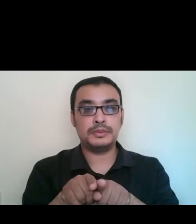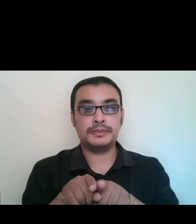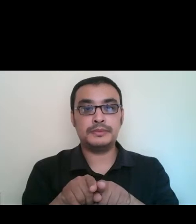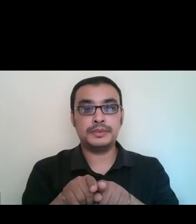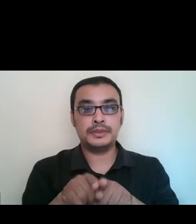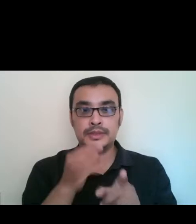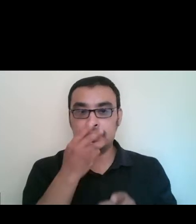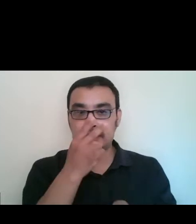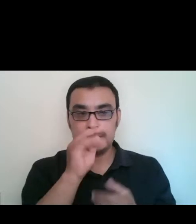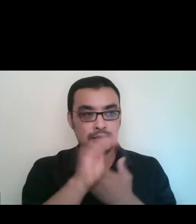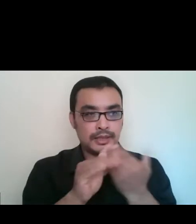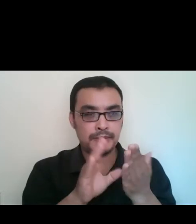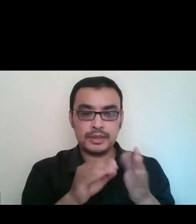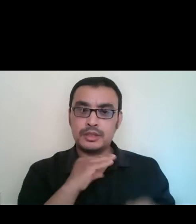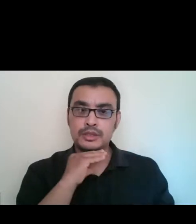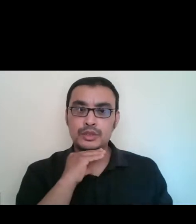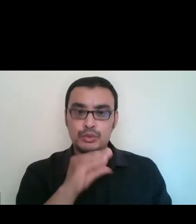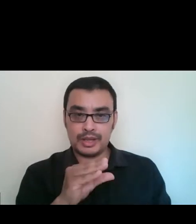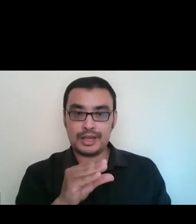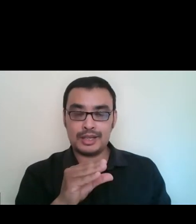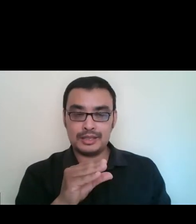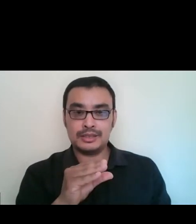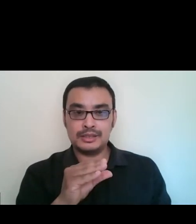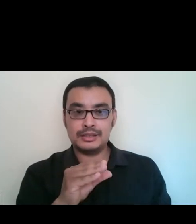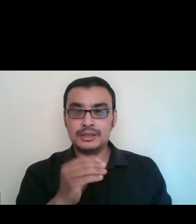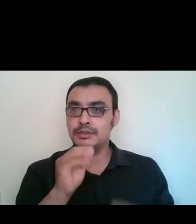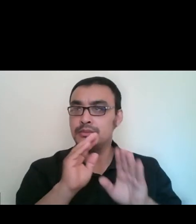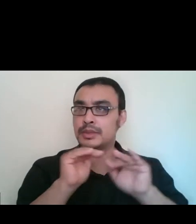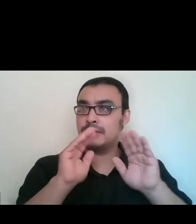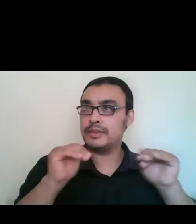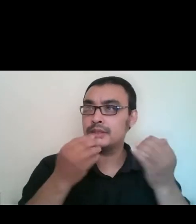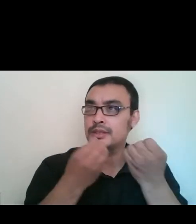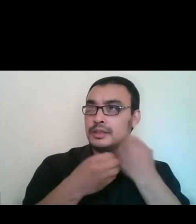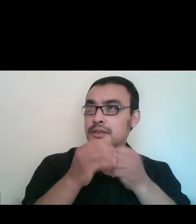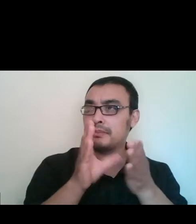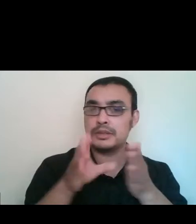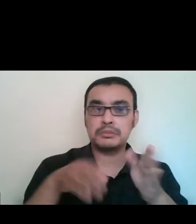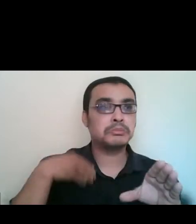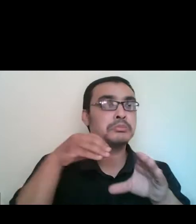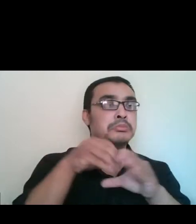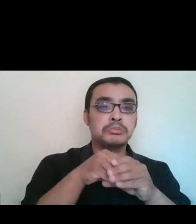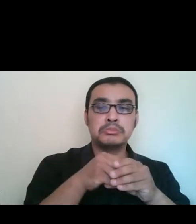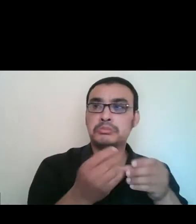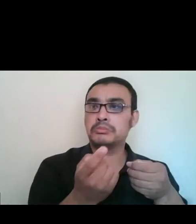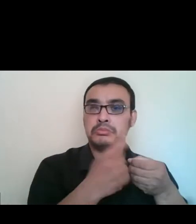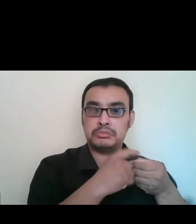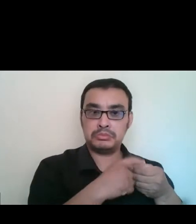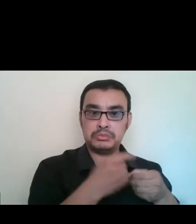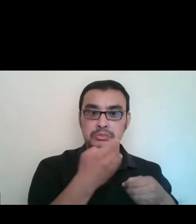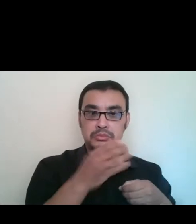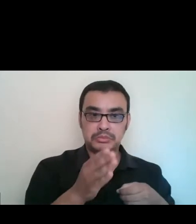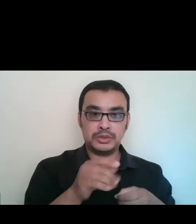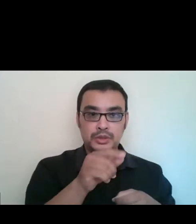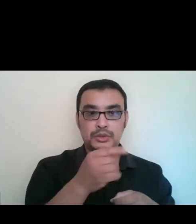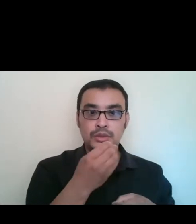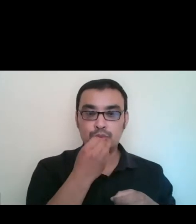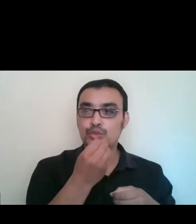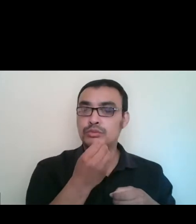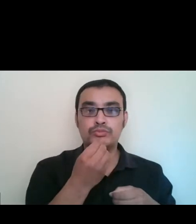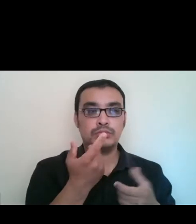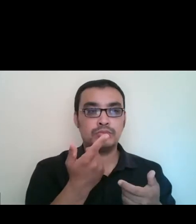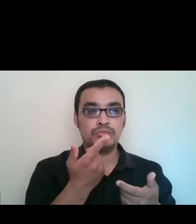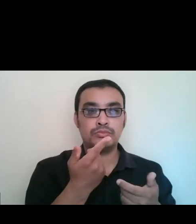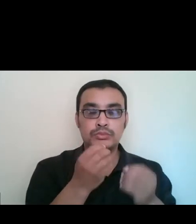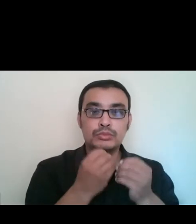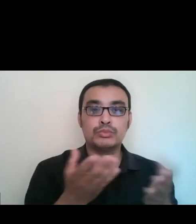perspectives of young people who came from different countries to participate in the foot march. And